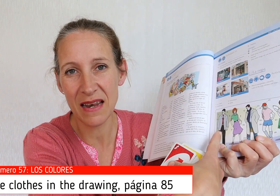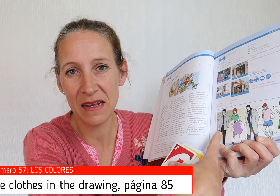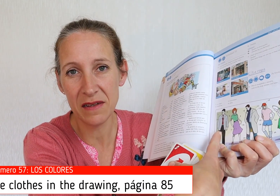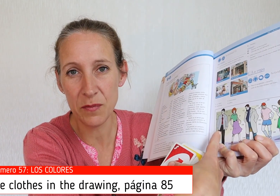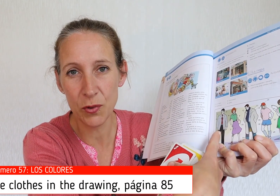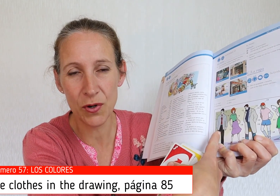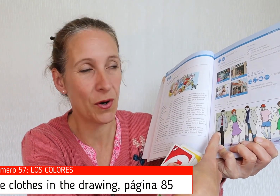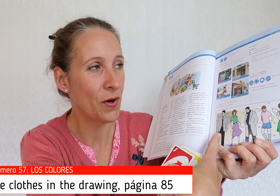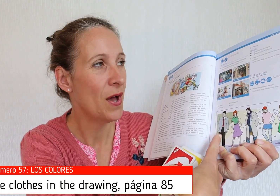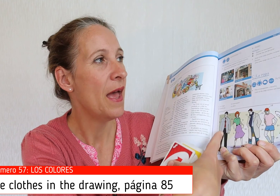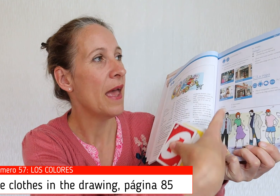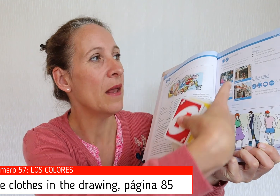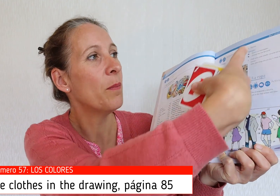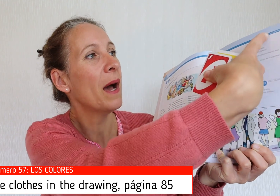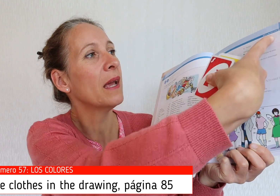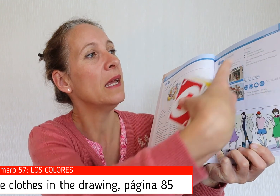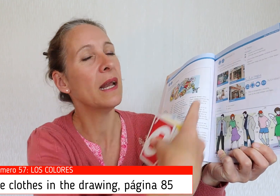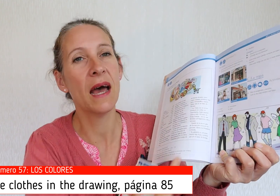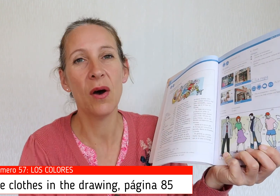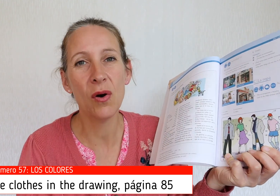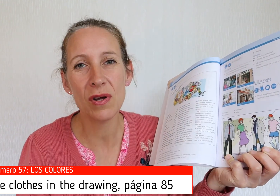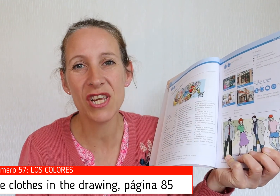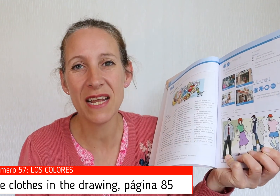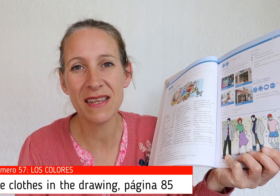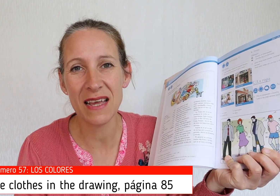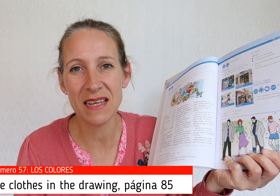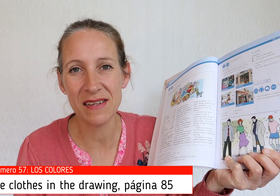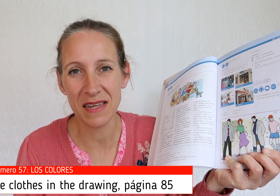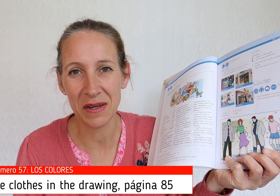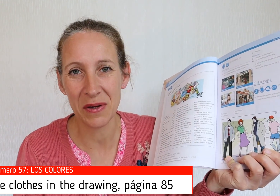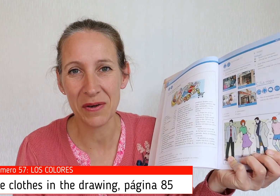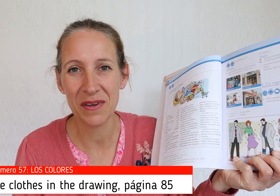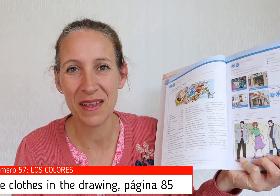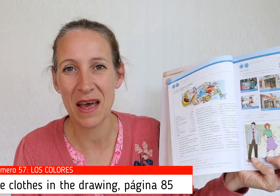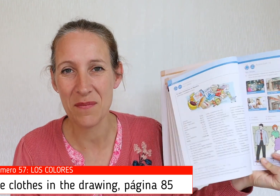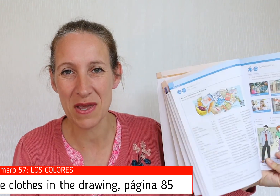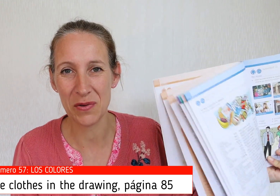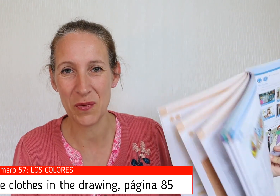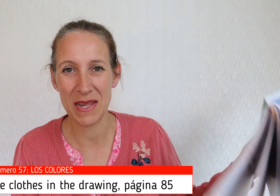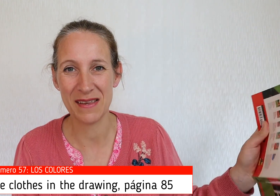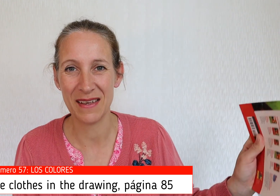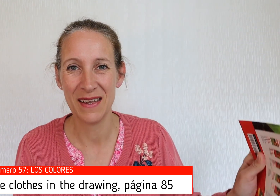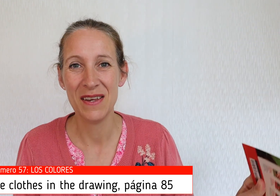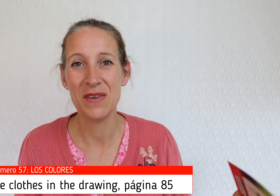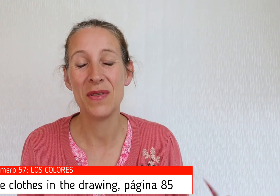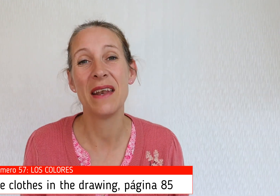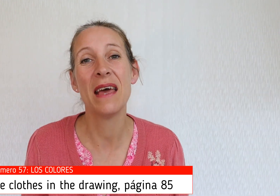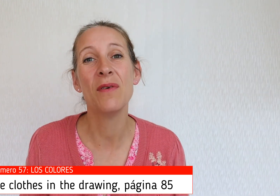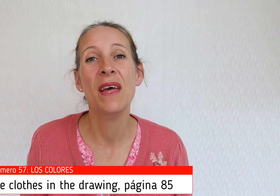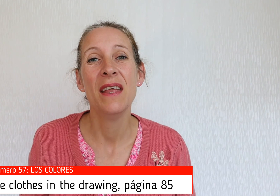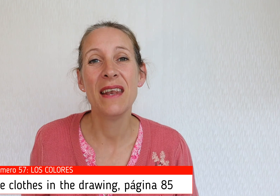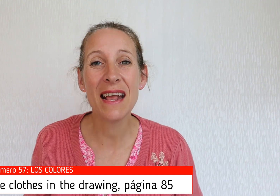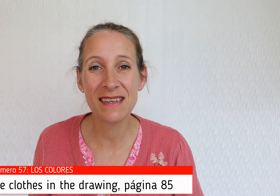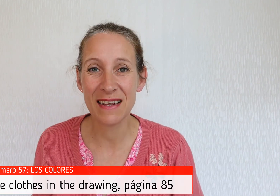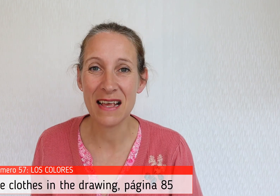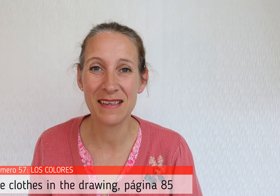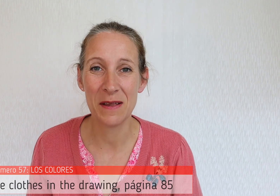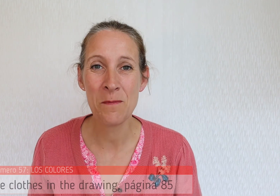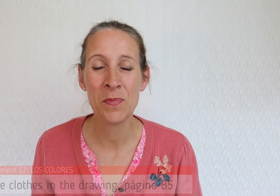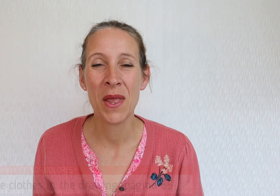el dibujo en página 85, and that would be a good way to do that. Now, next lesson,